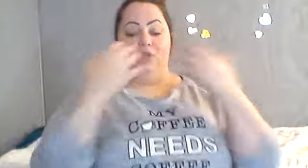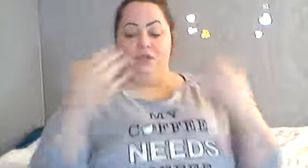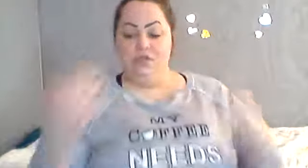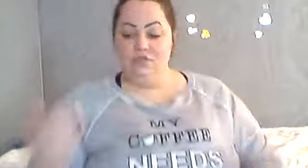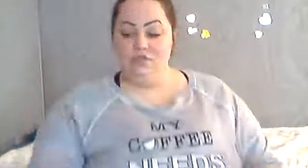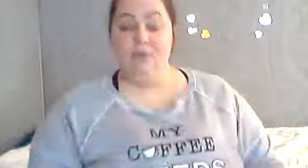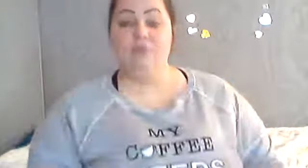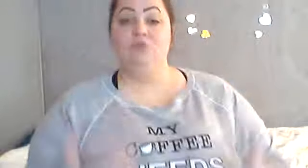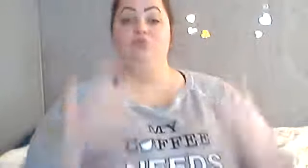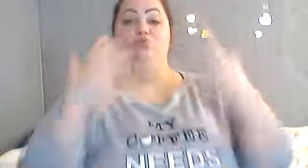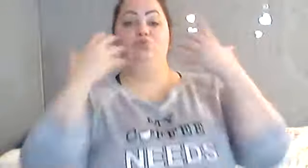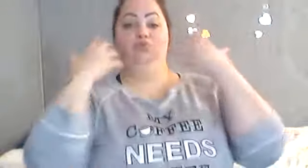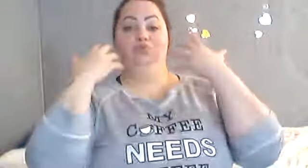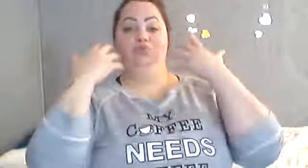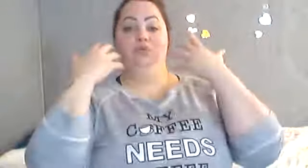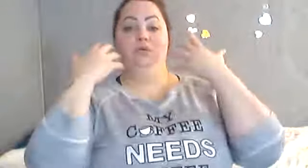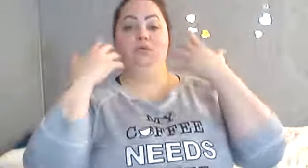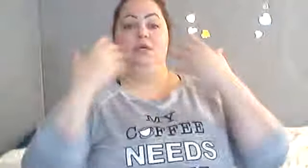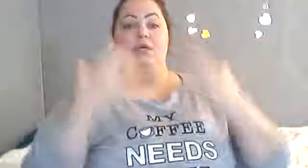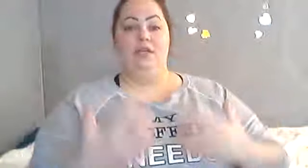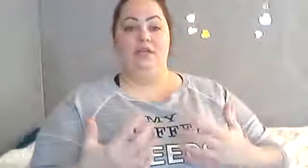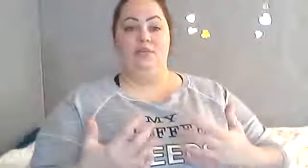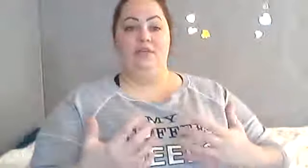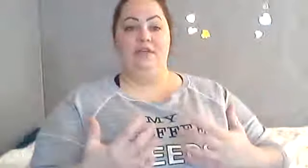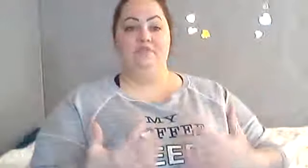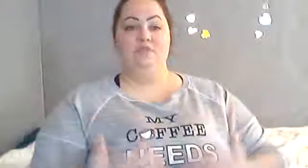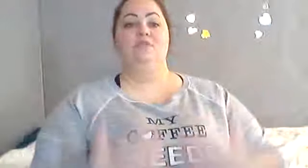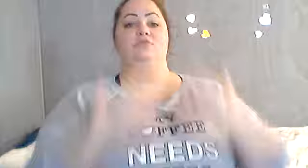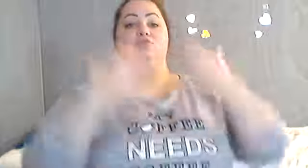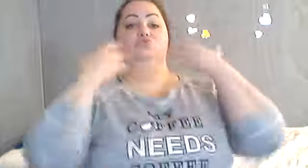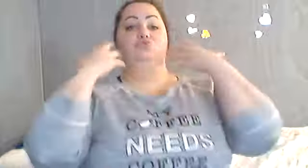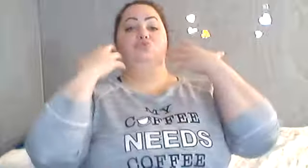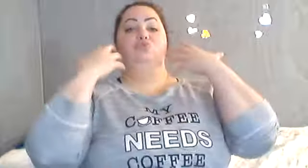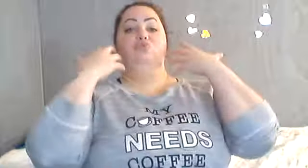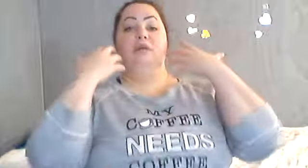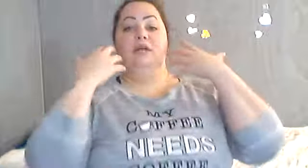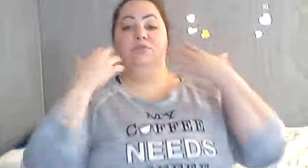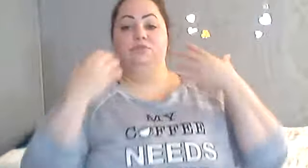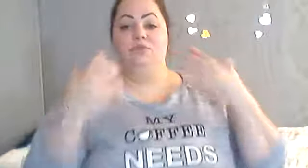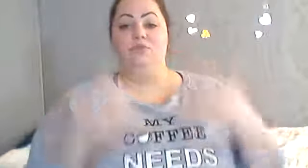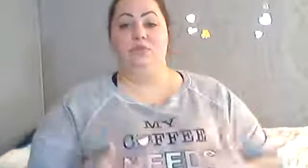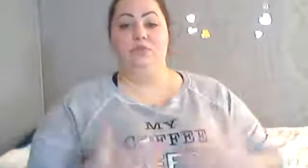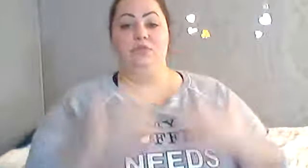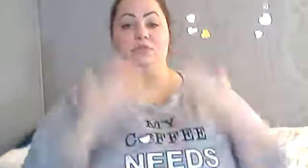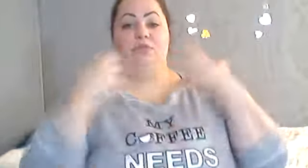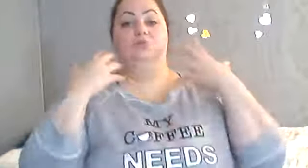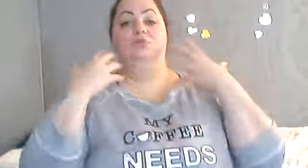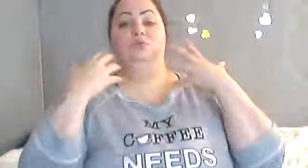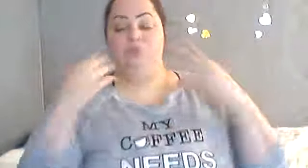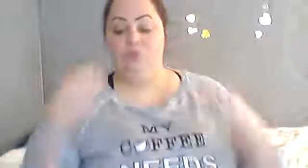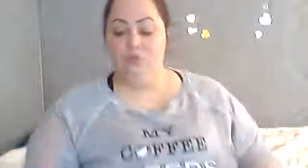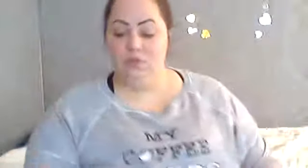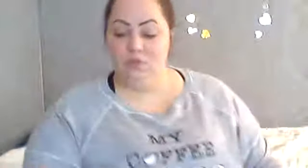Okay, tsunami. Like the waves coming at you. Tsunami.